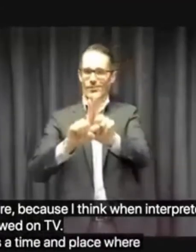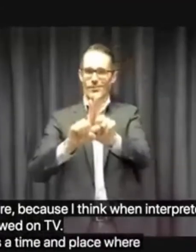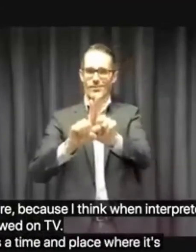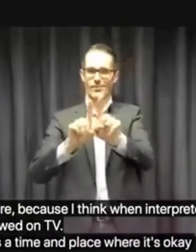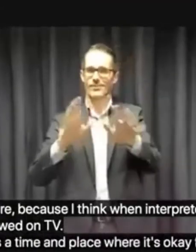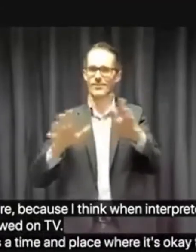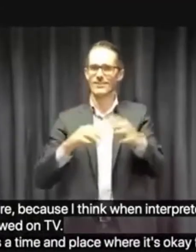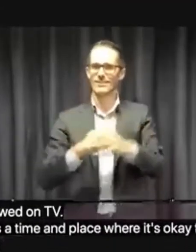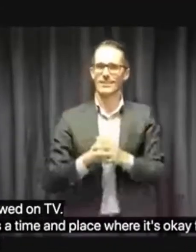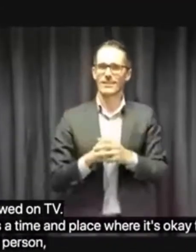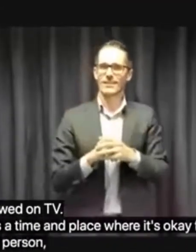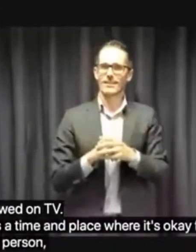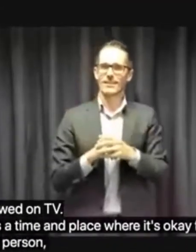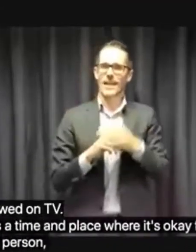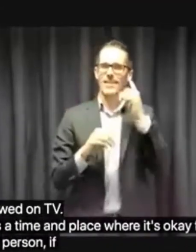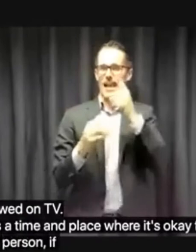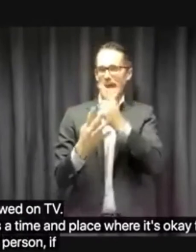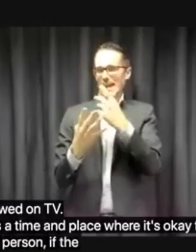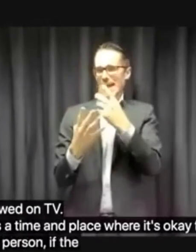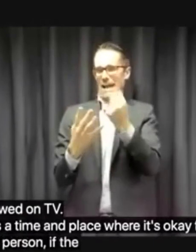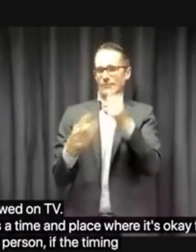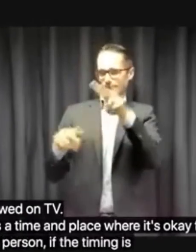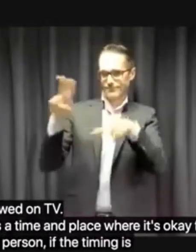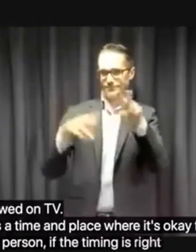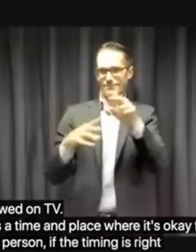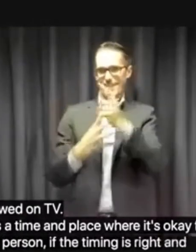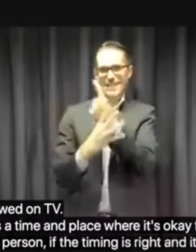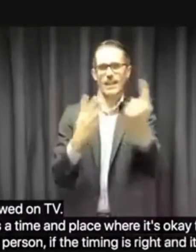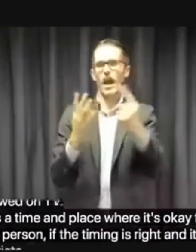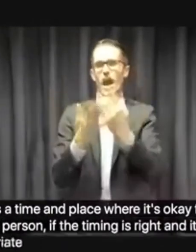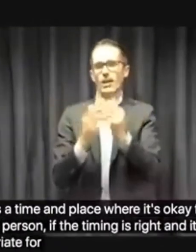right or it's appropriate, or being interviewed with a deaf person.